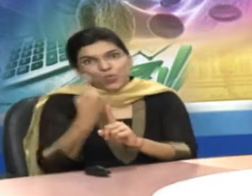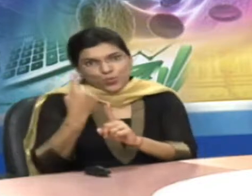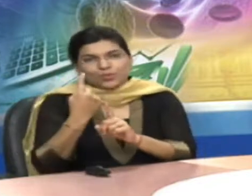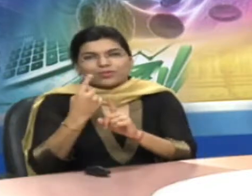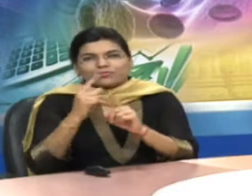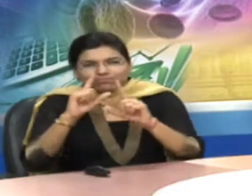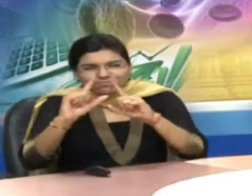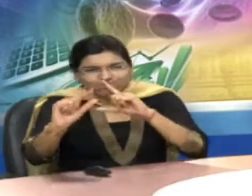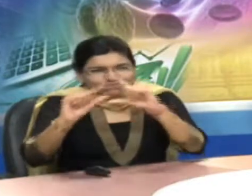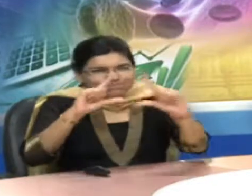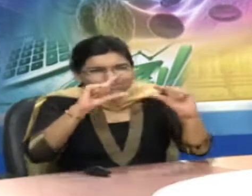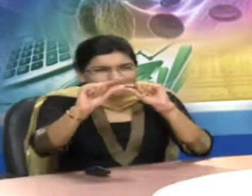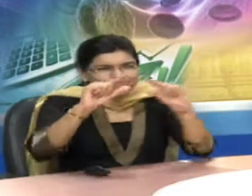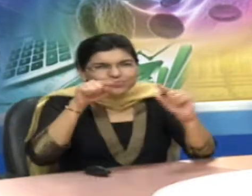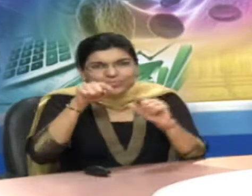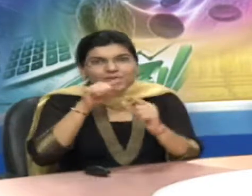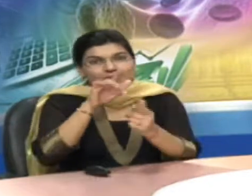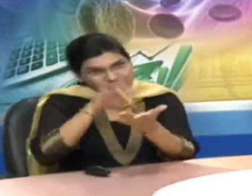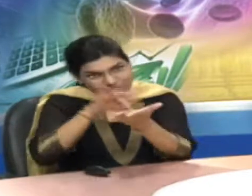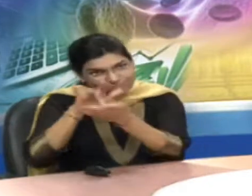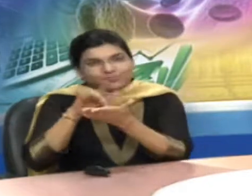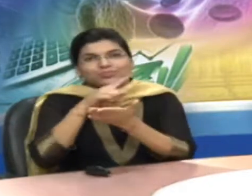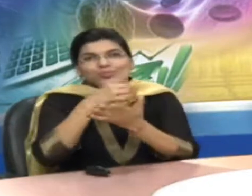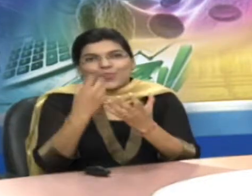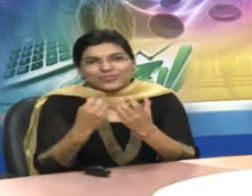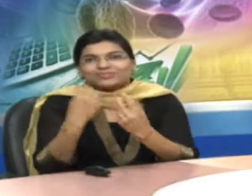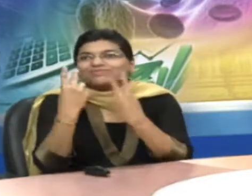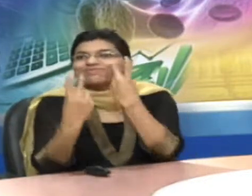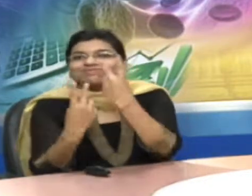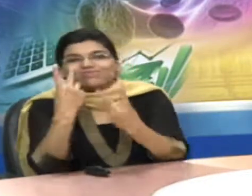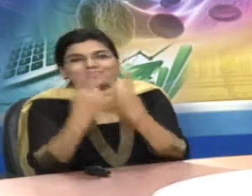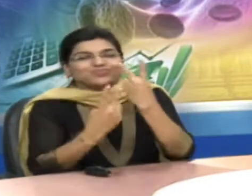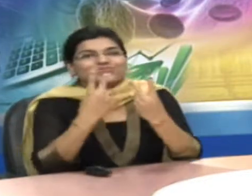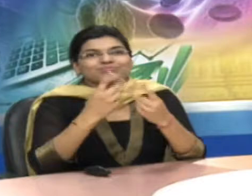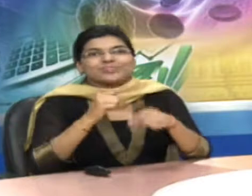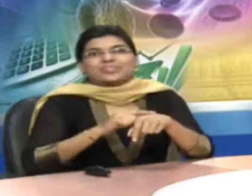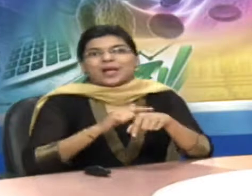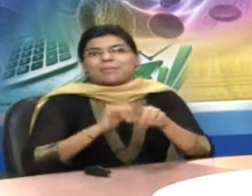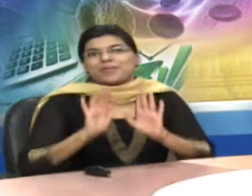He would visit old nooks and corners of India